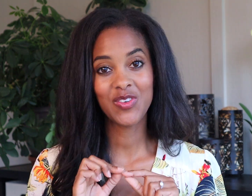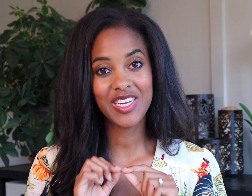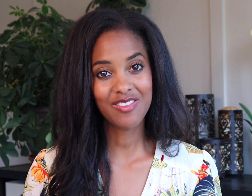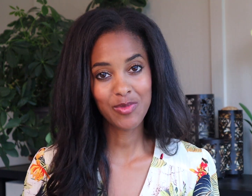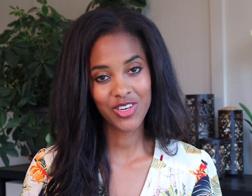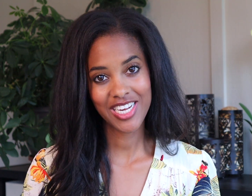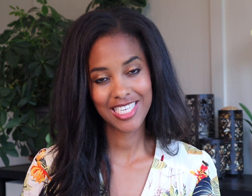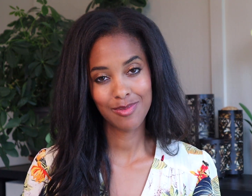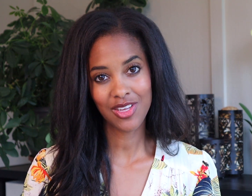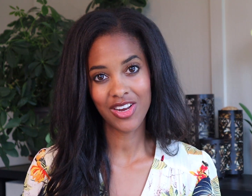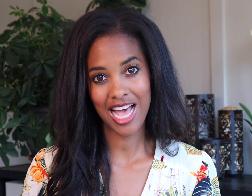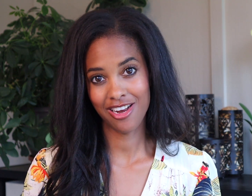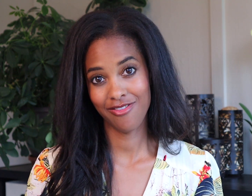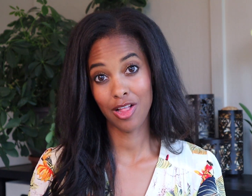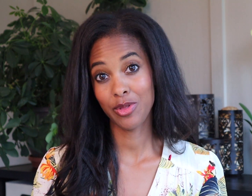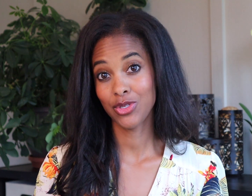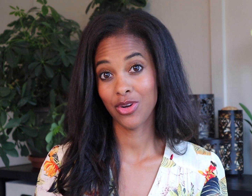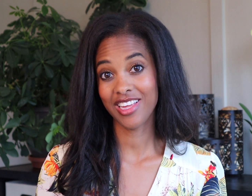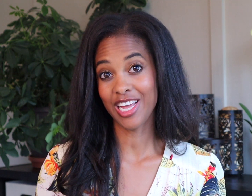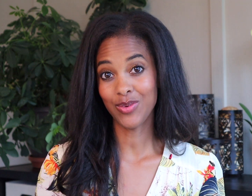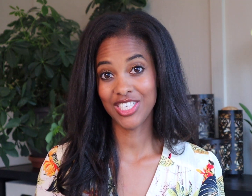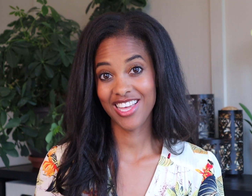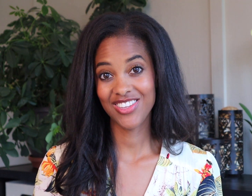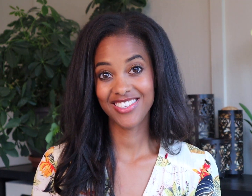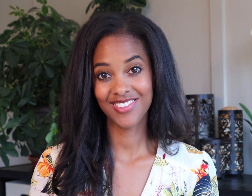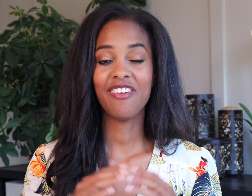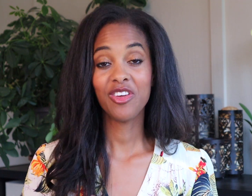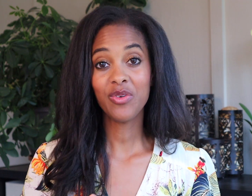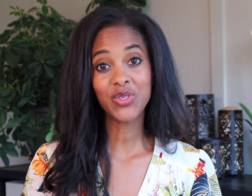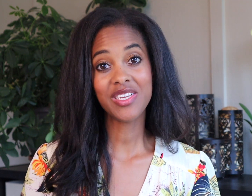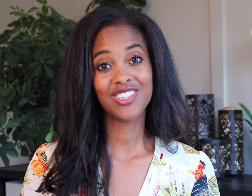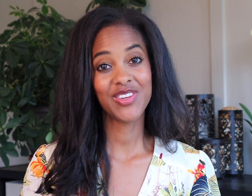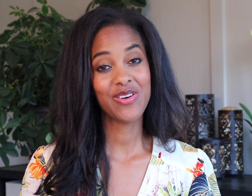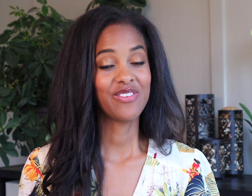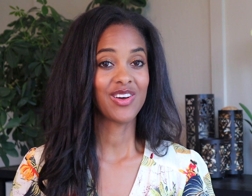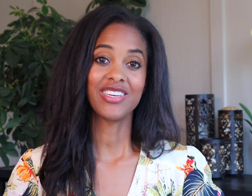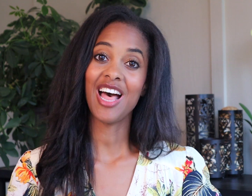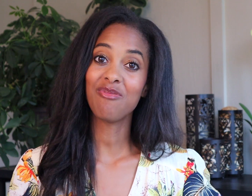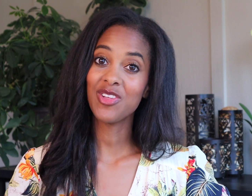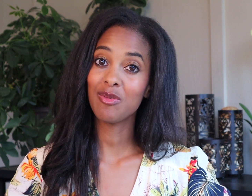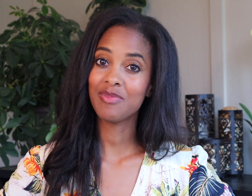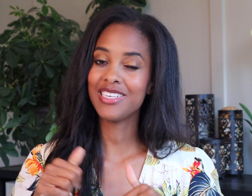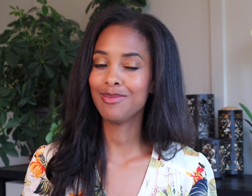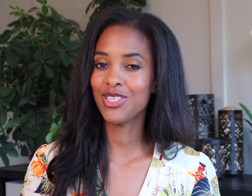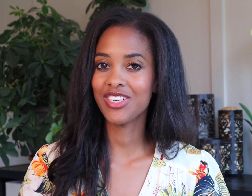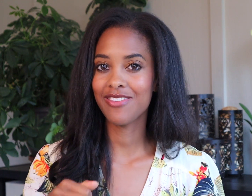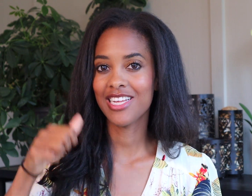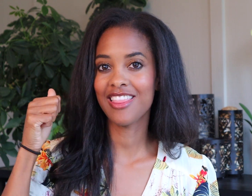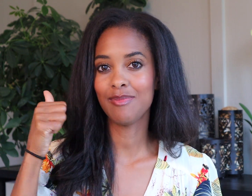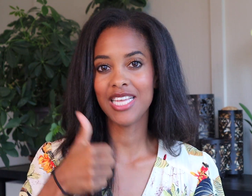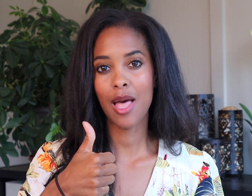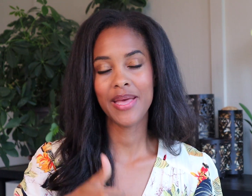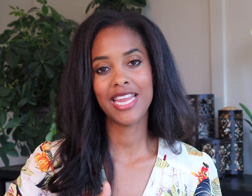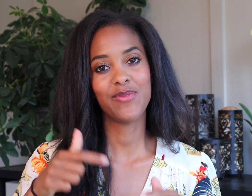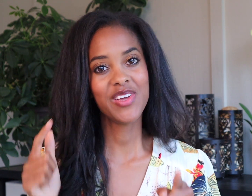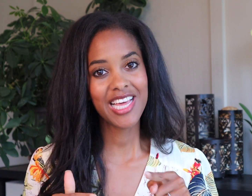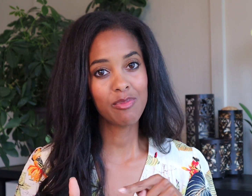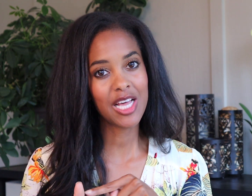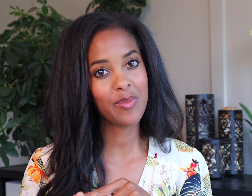even more great tips on how to develop those early language skills. If you enjoyed this video and found it helpful, please be sure to give it a thumbs up. It really helps out my